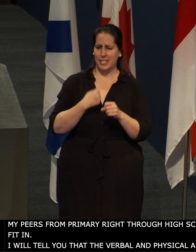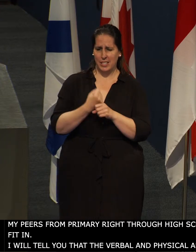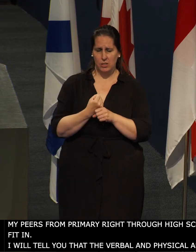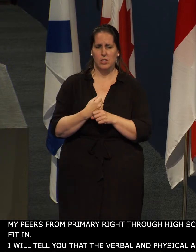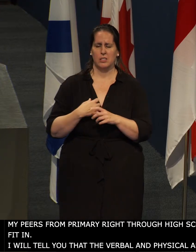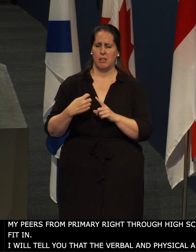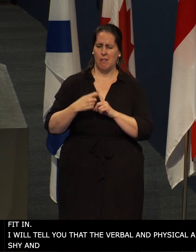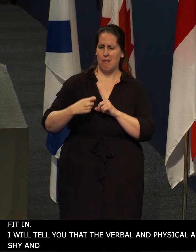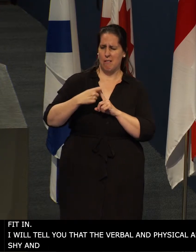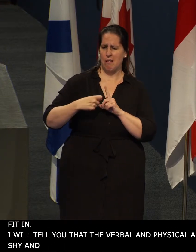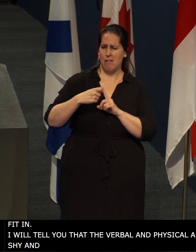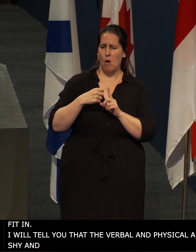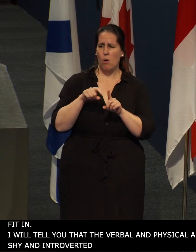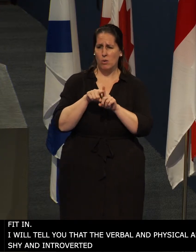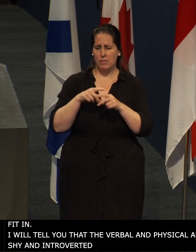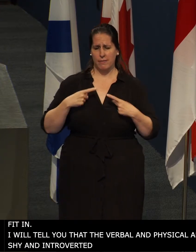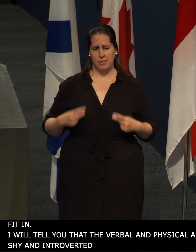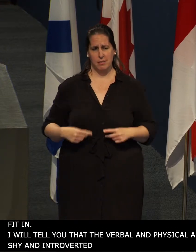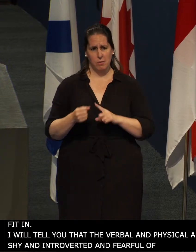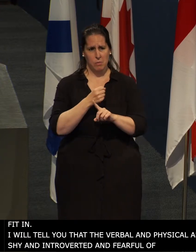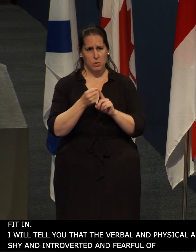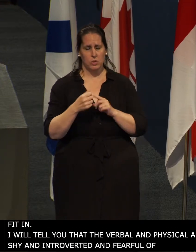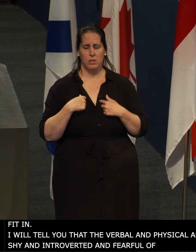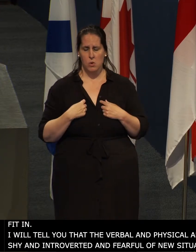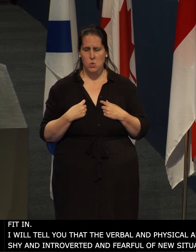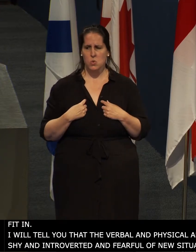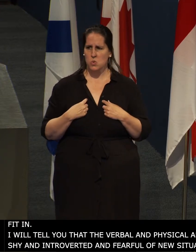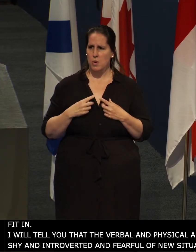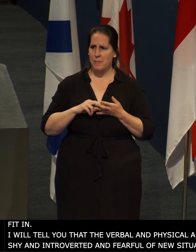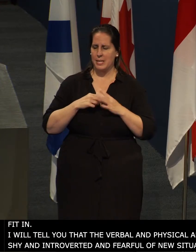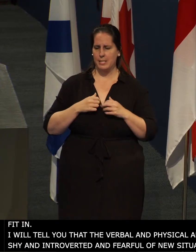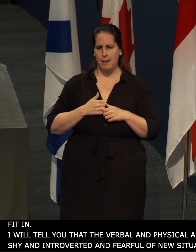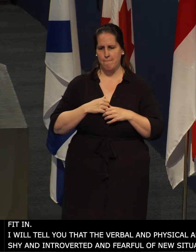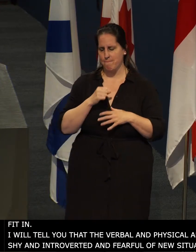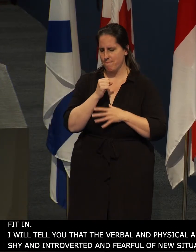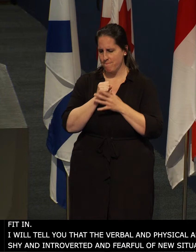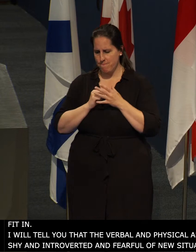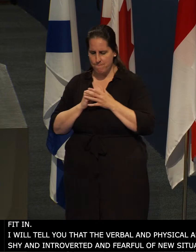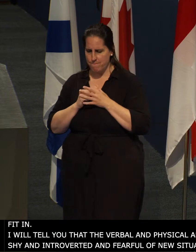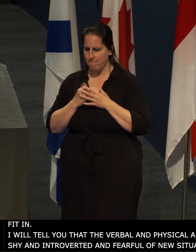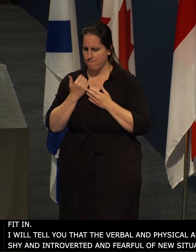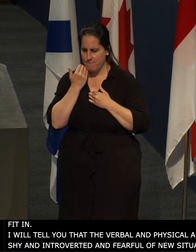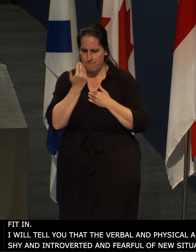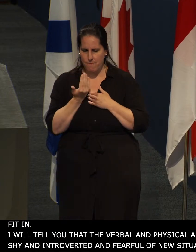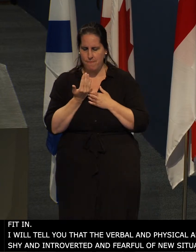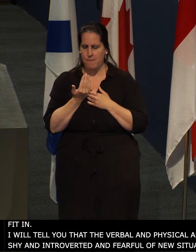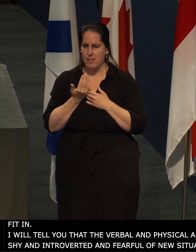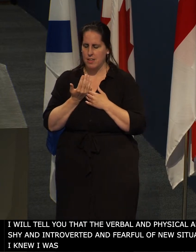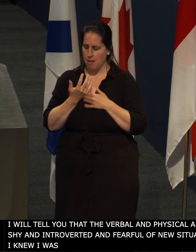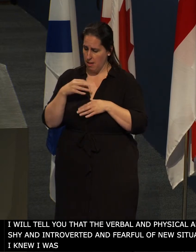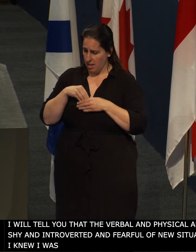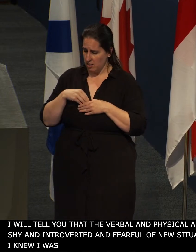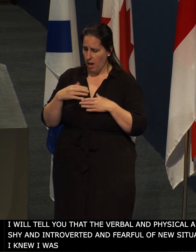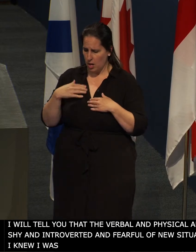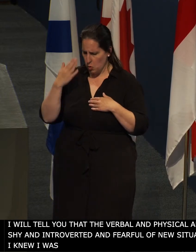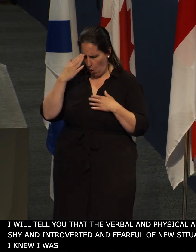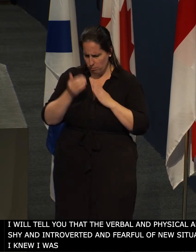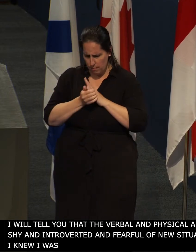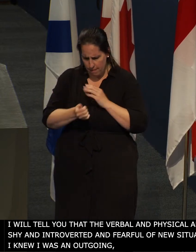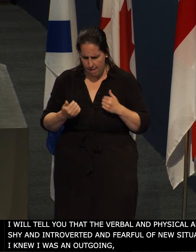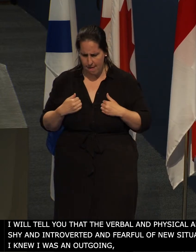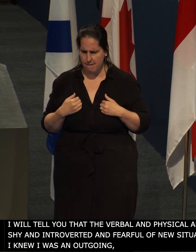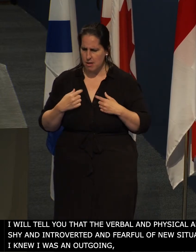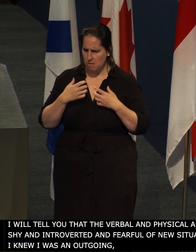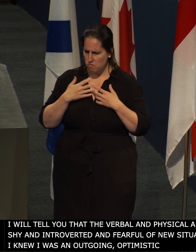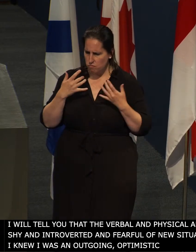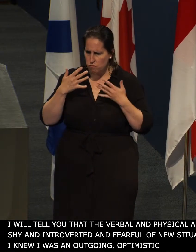of new situations, especially in the educational environment. I knew I was an outgoing, optimistic, and capable person, and I knew I had a